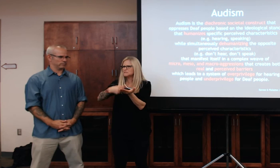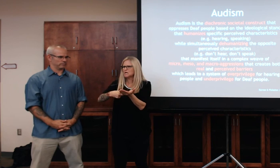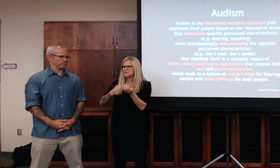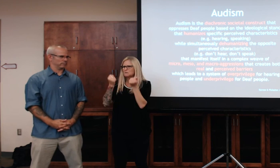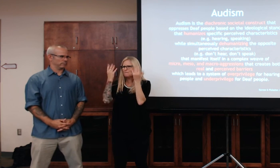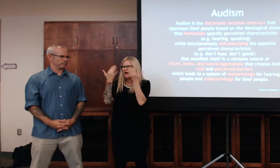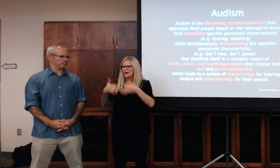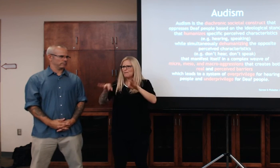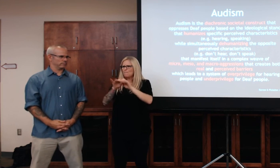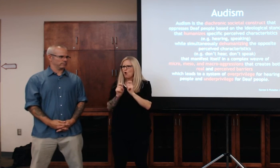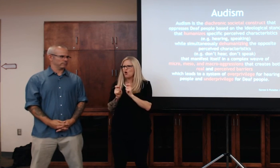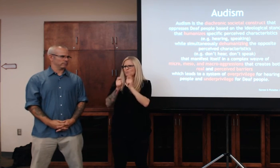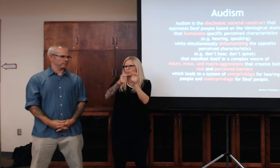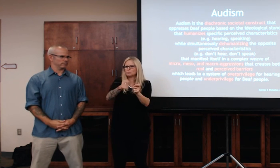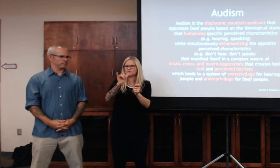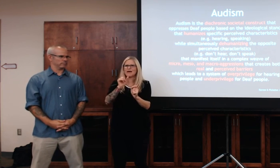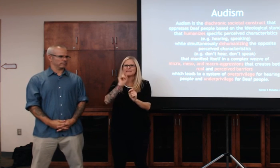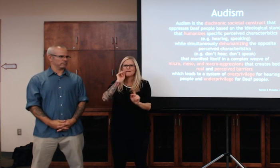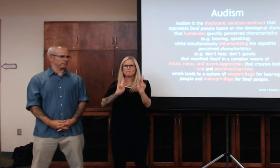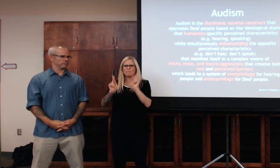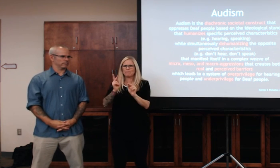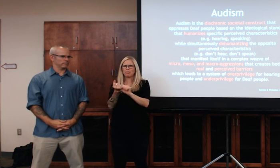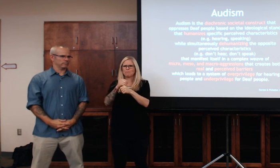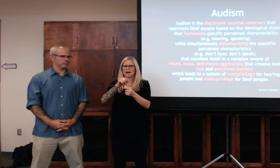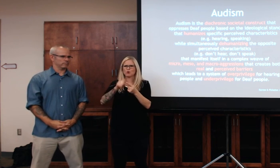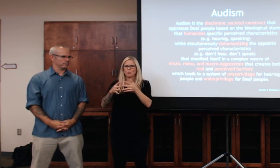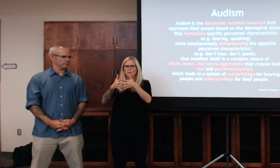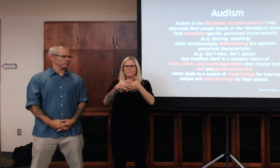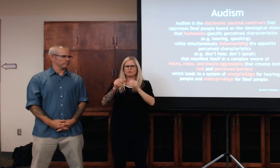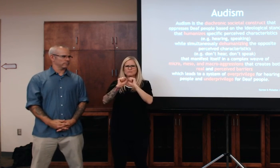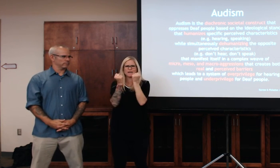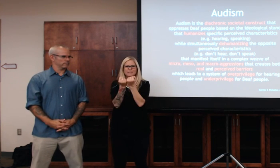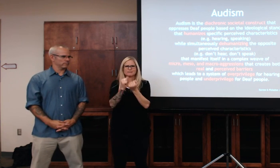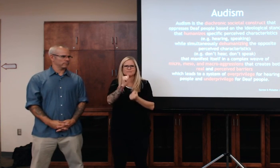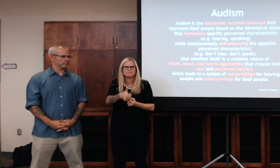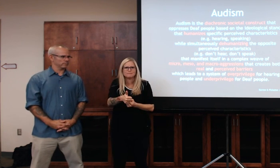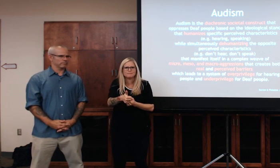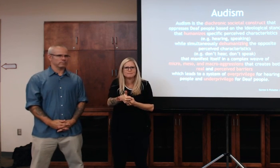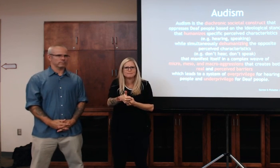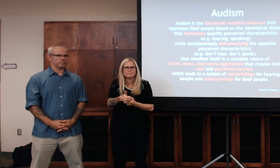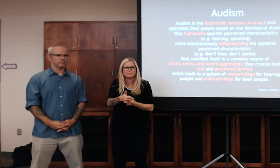they don't discuss many important contributions that deaf people have made to the American society.